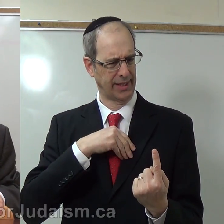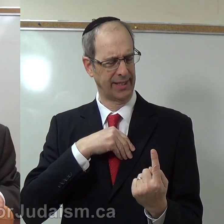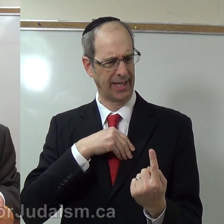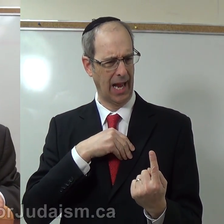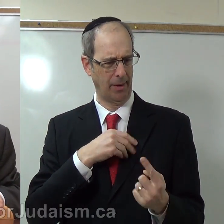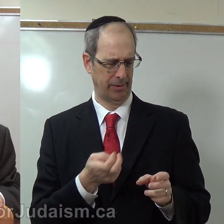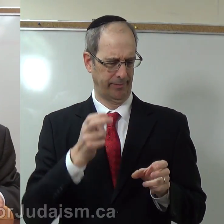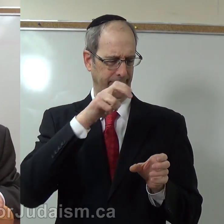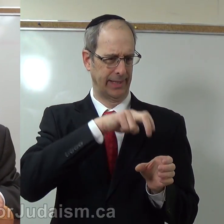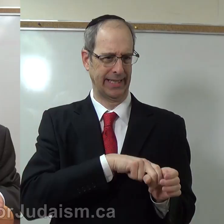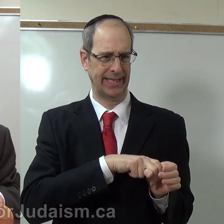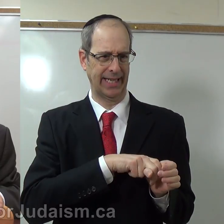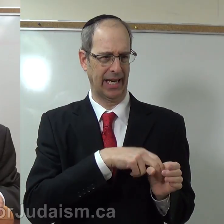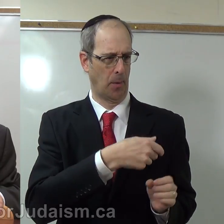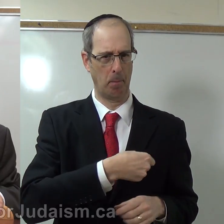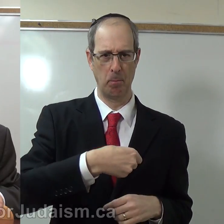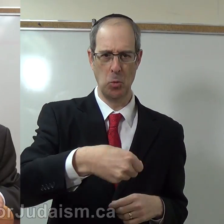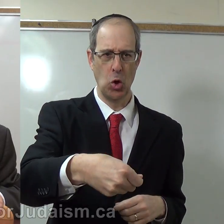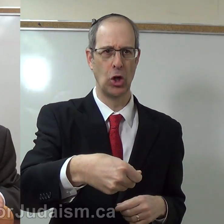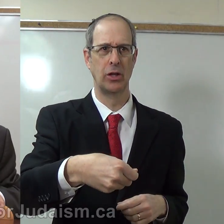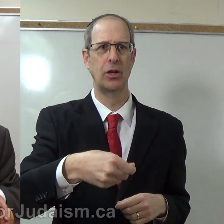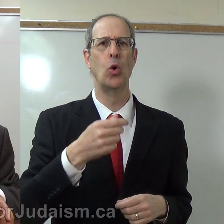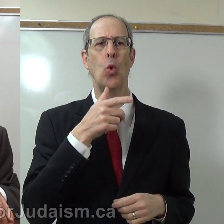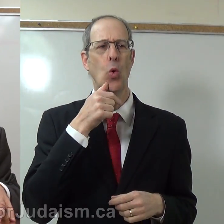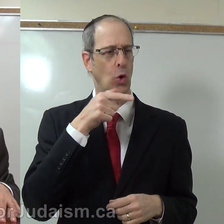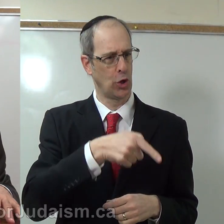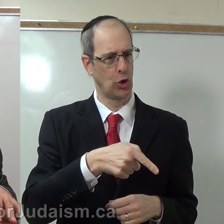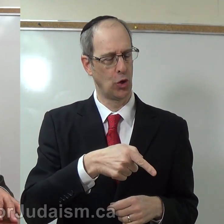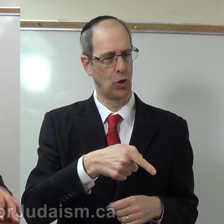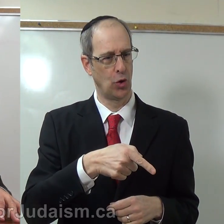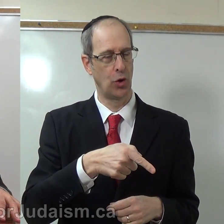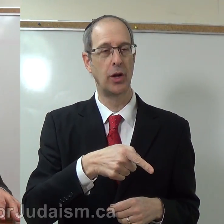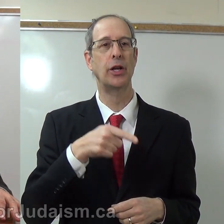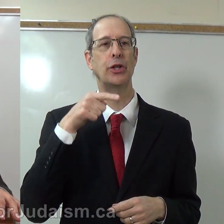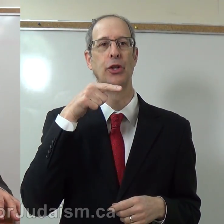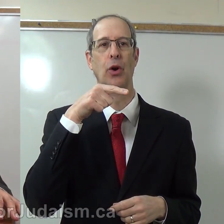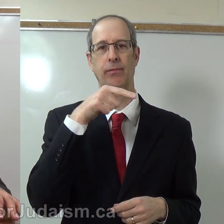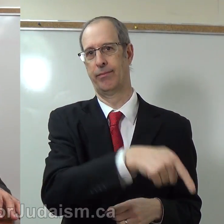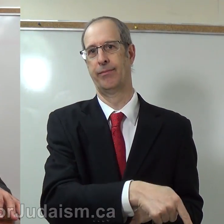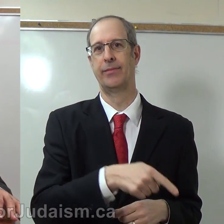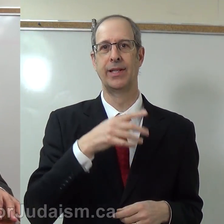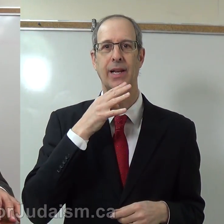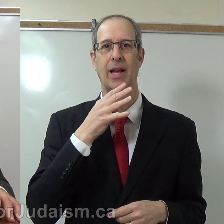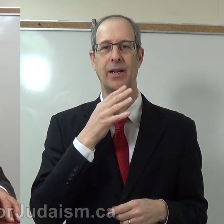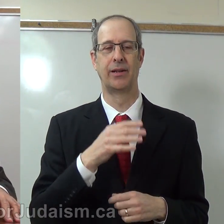that wagon? Who are you? so the young boy said,